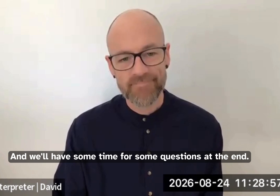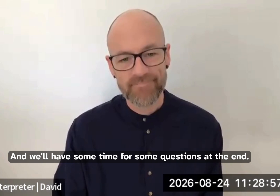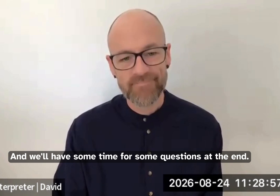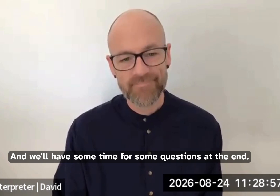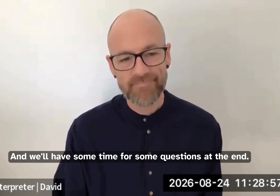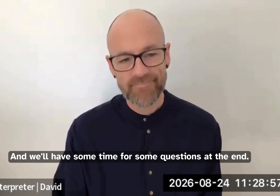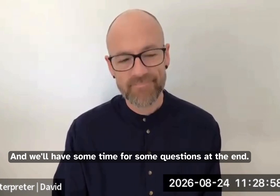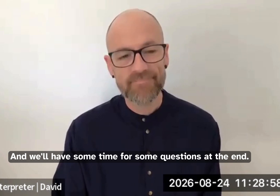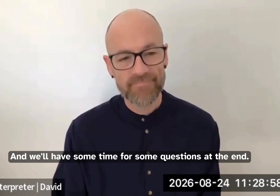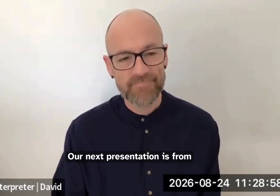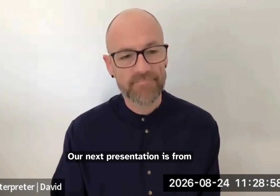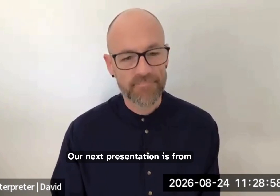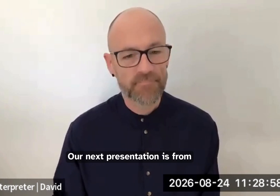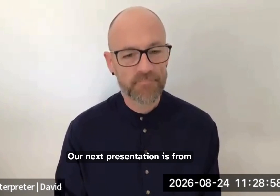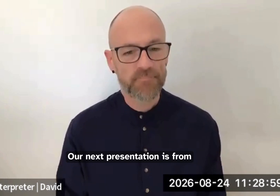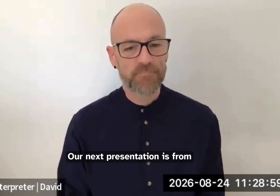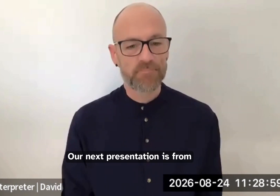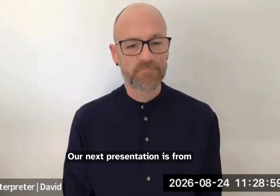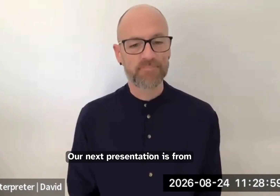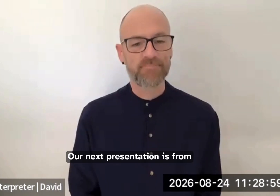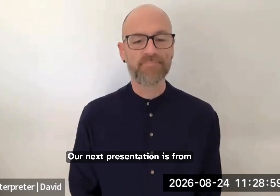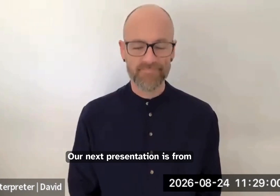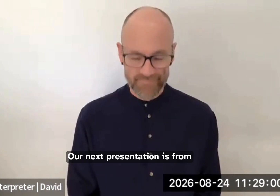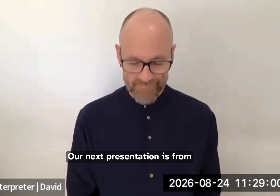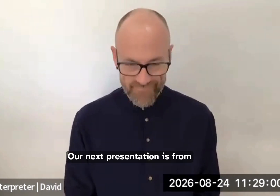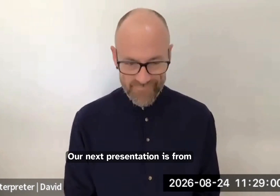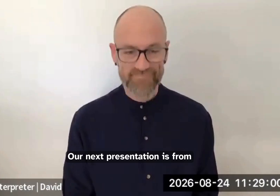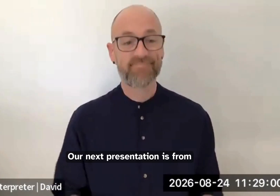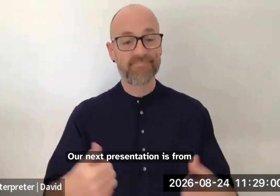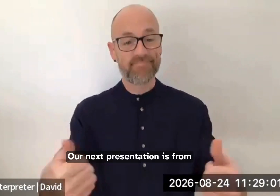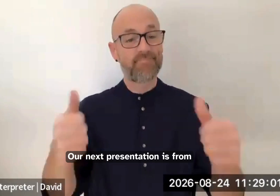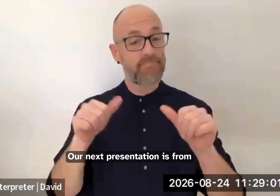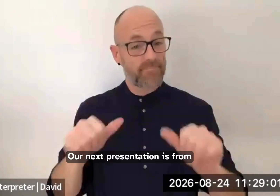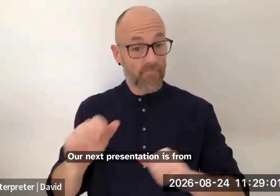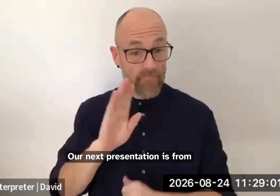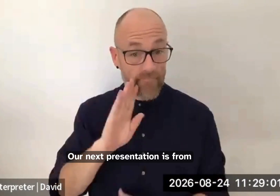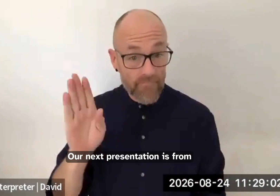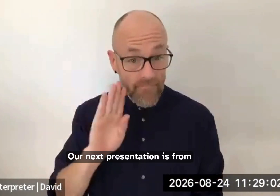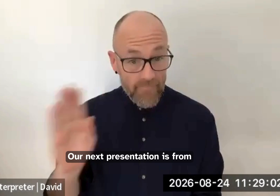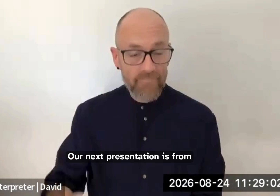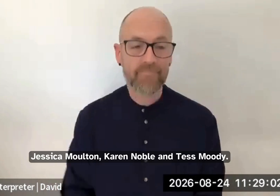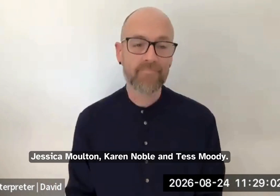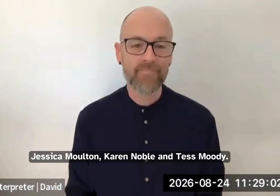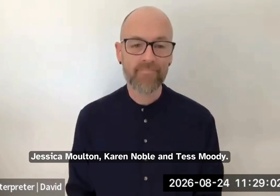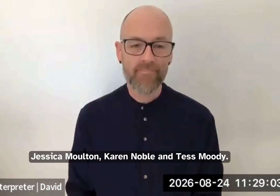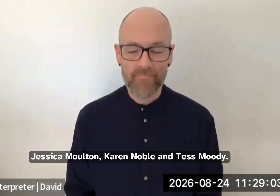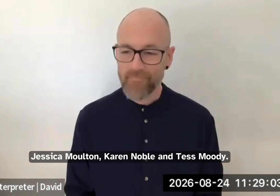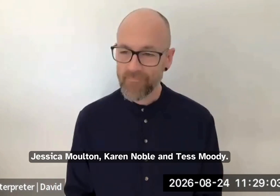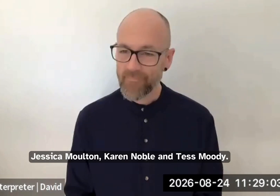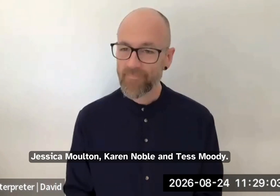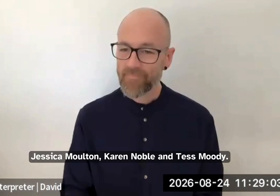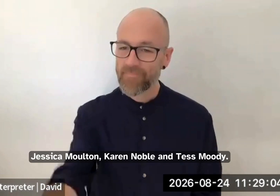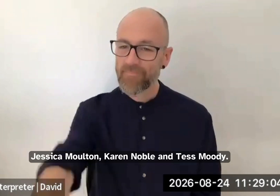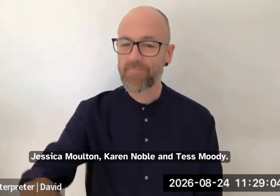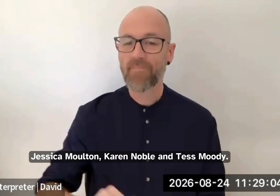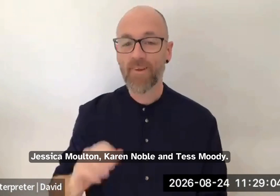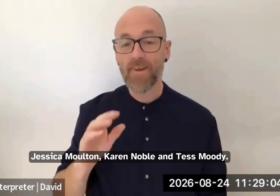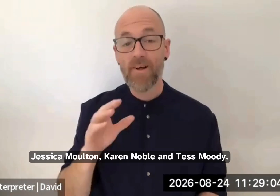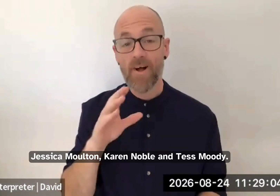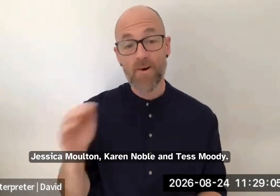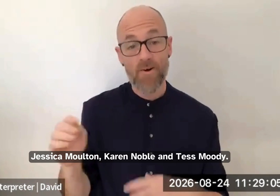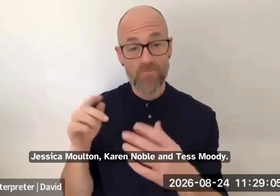the end. Our next presentation is from Jessica